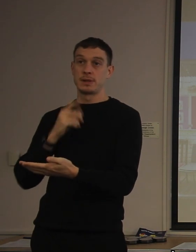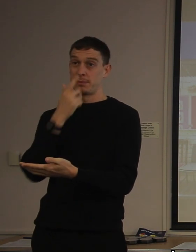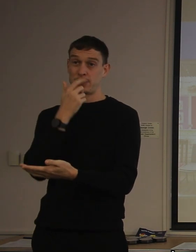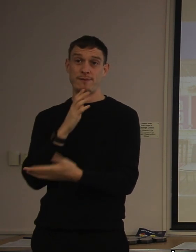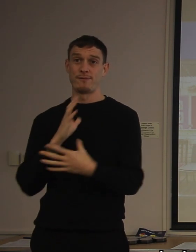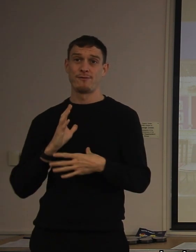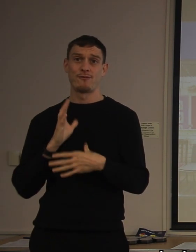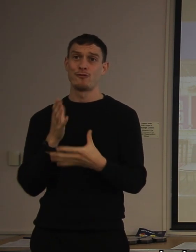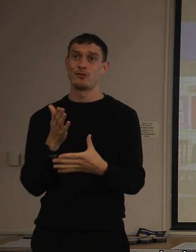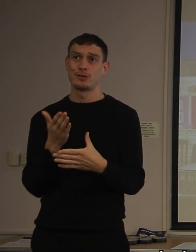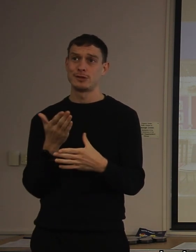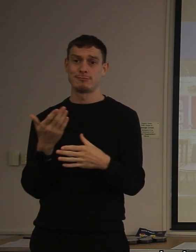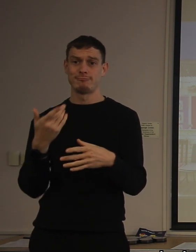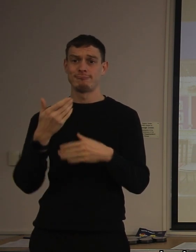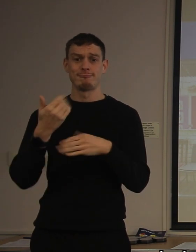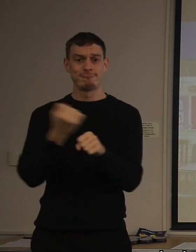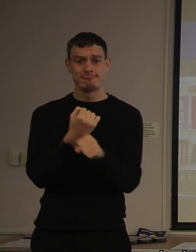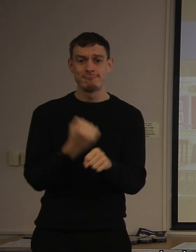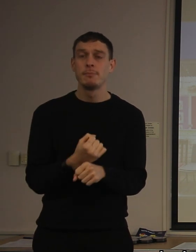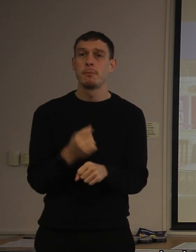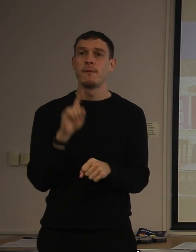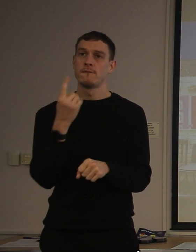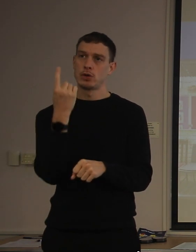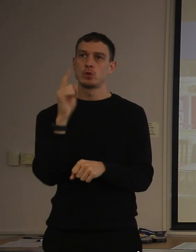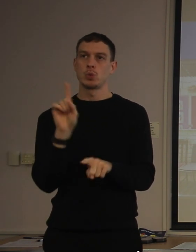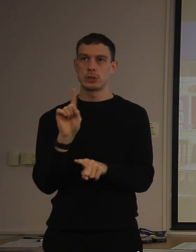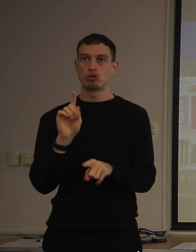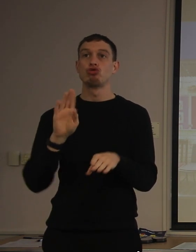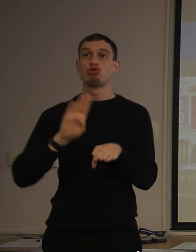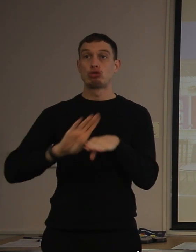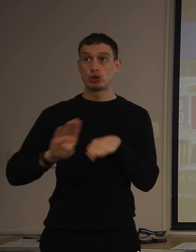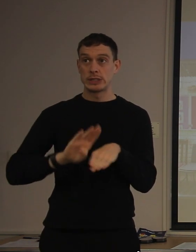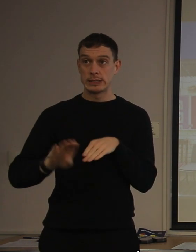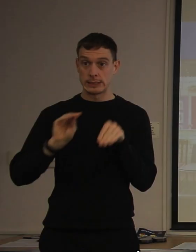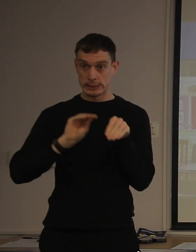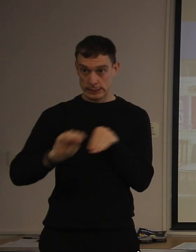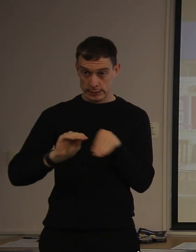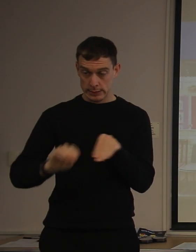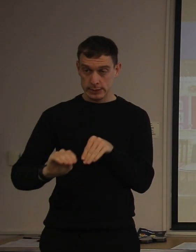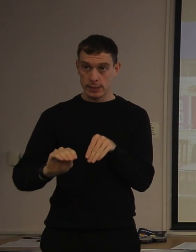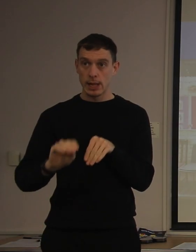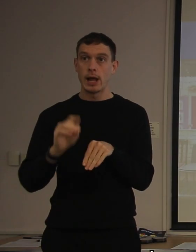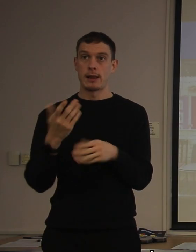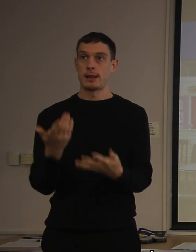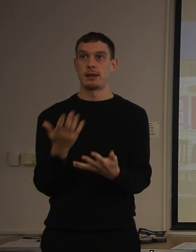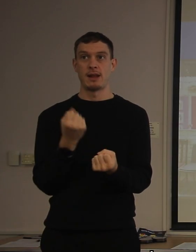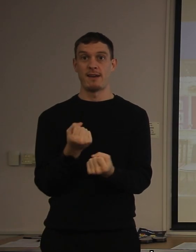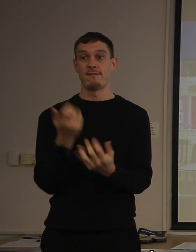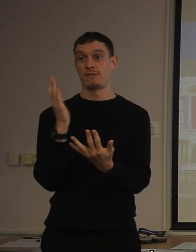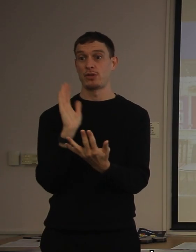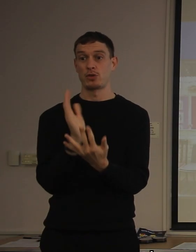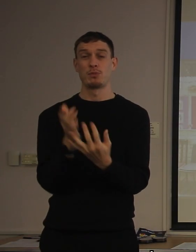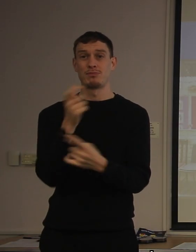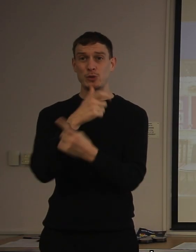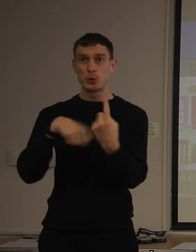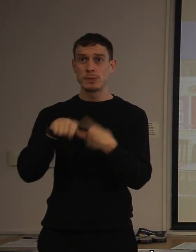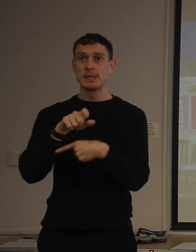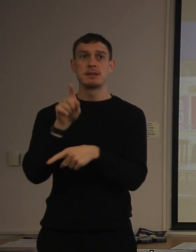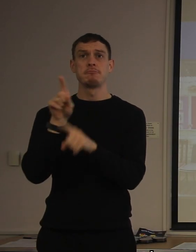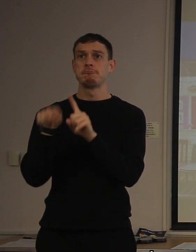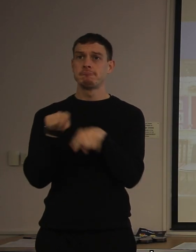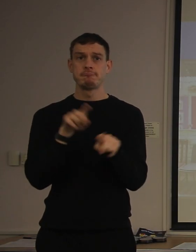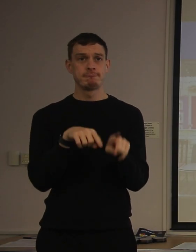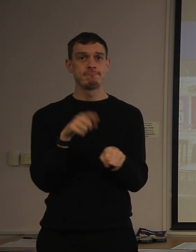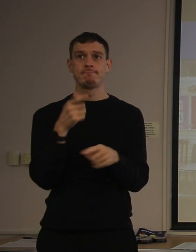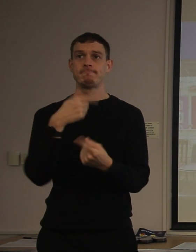charge, the wood workshop, once you've been trained, and have access to a whole community of other makers. So that's really